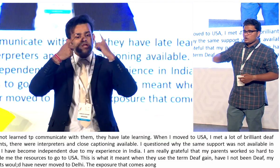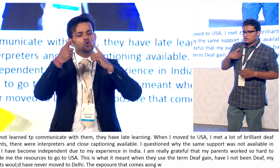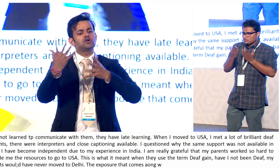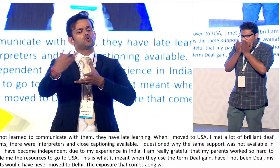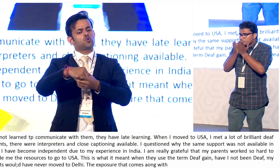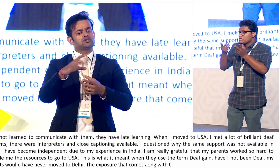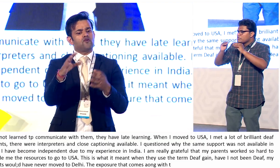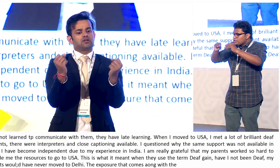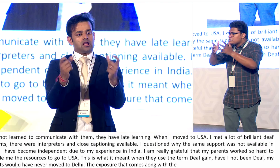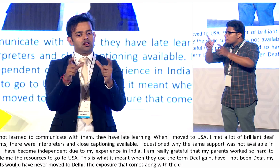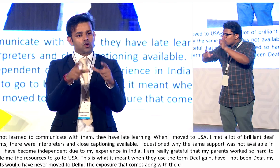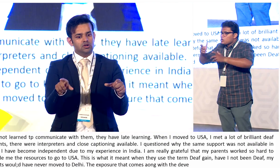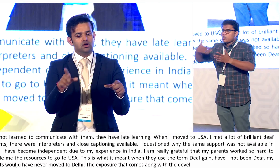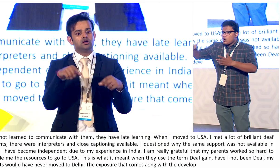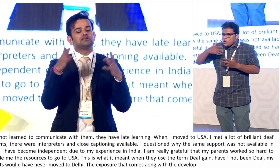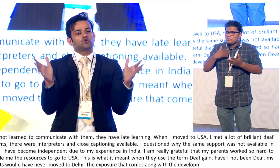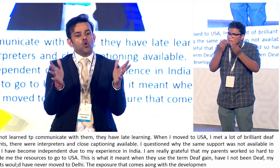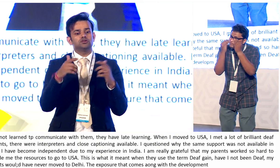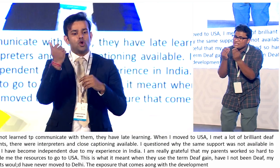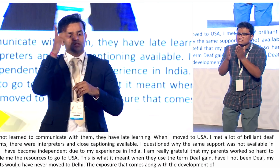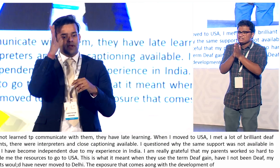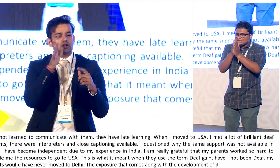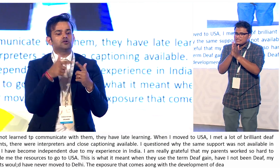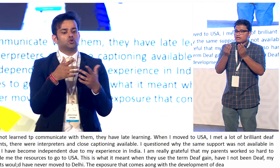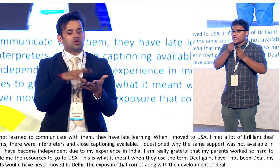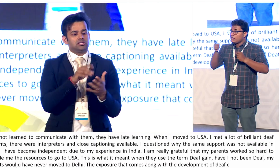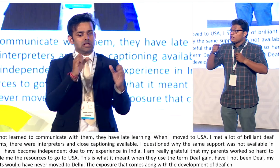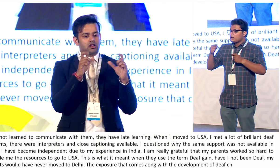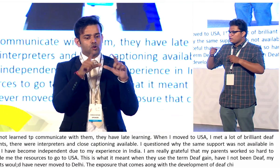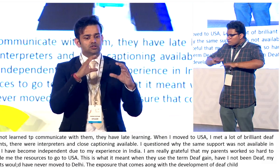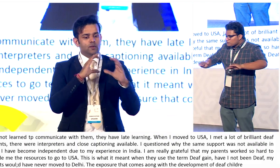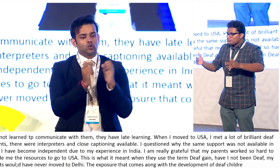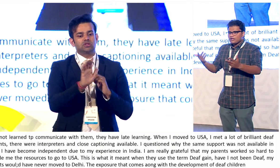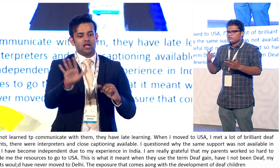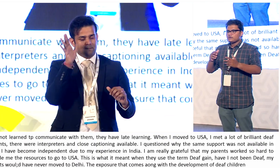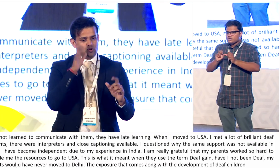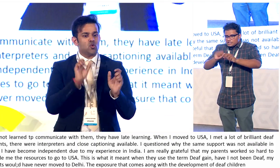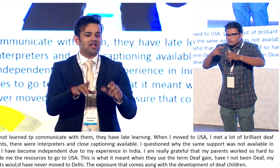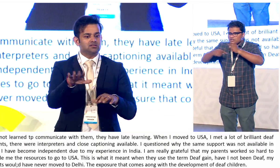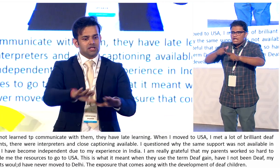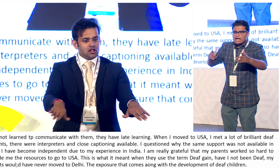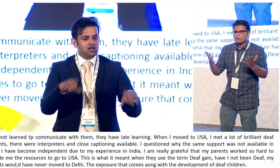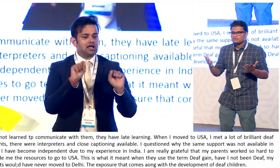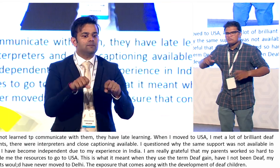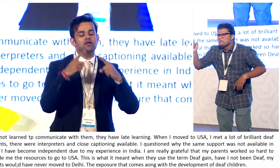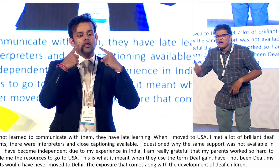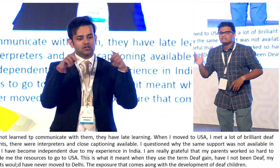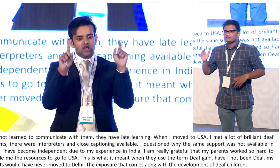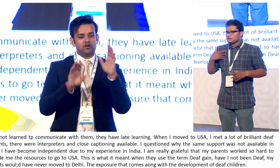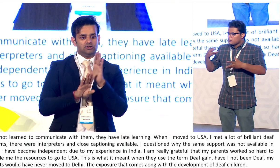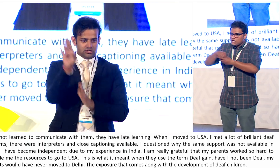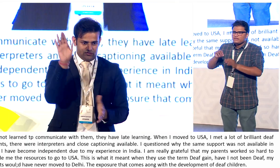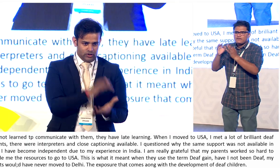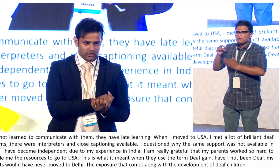educators, entrepreneurs, please consider including the exposure to signed languages. Include the parents